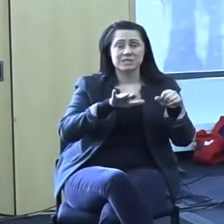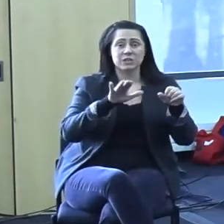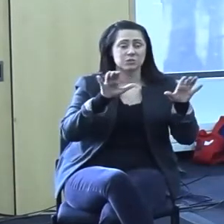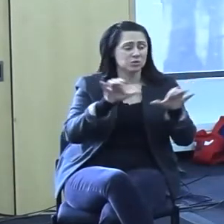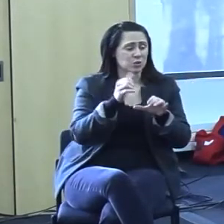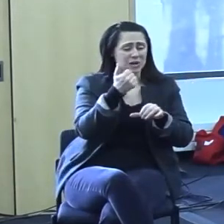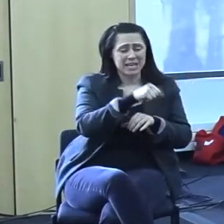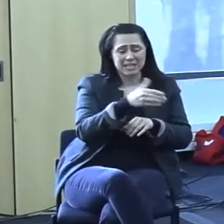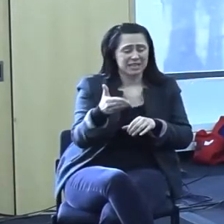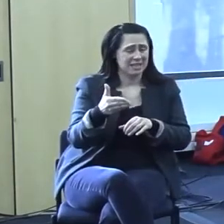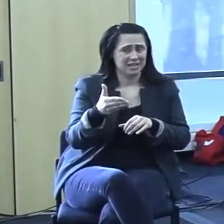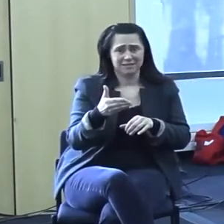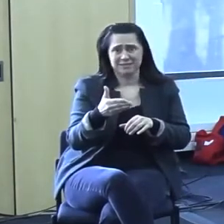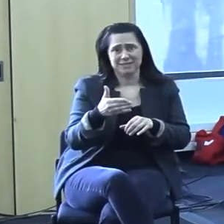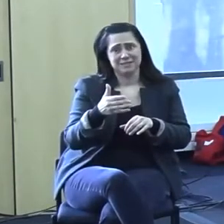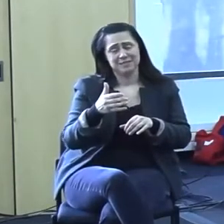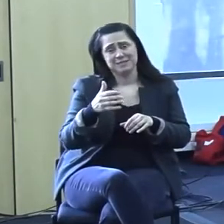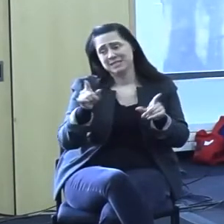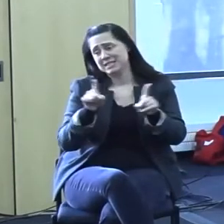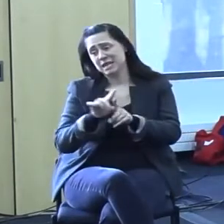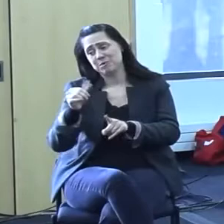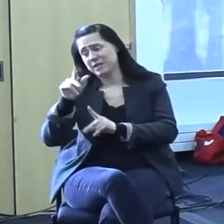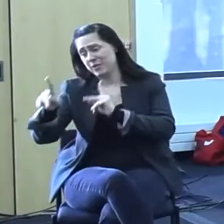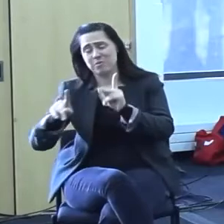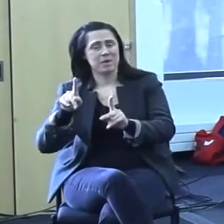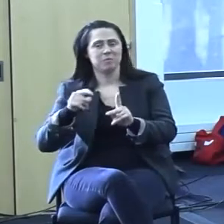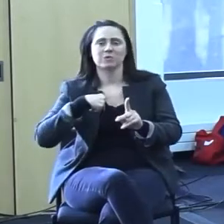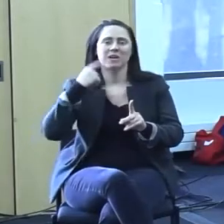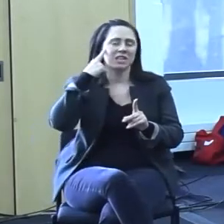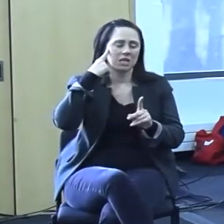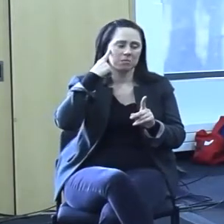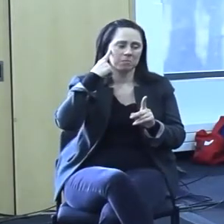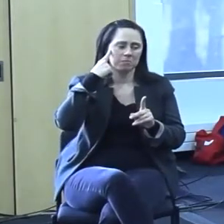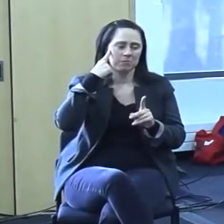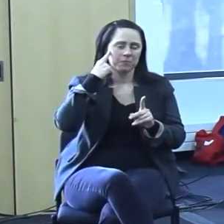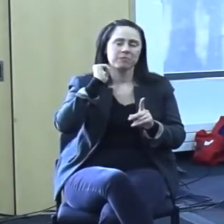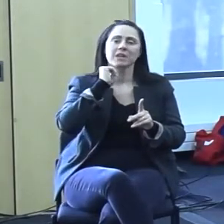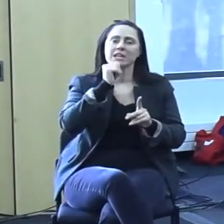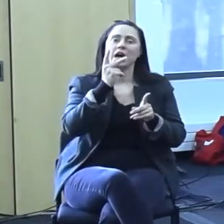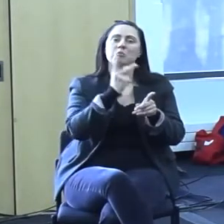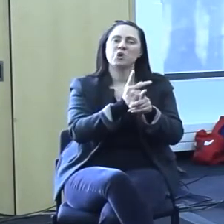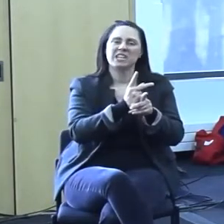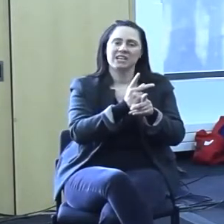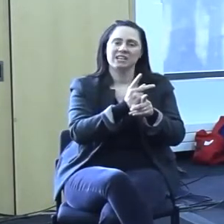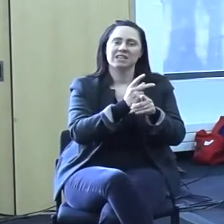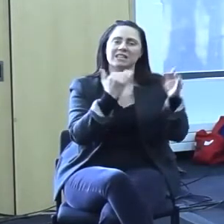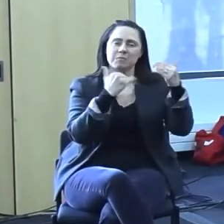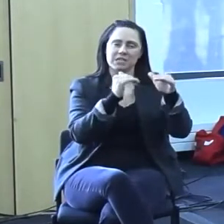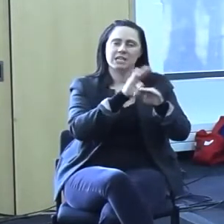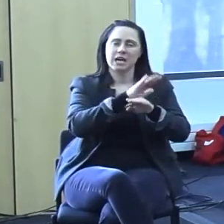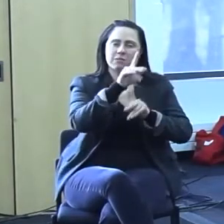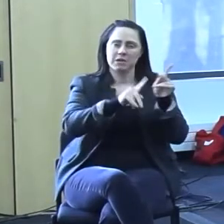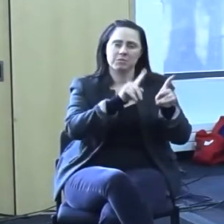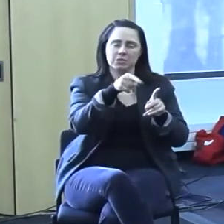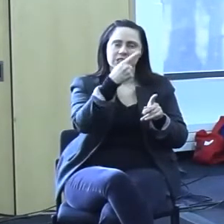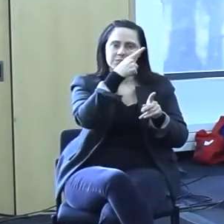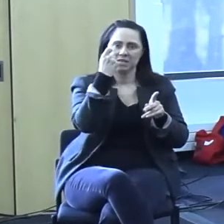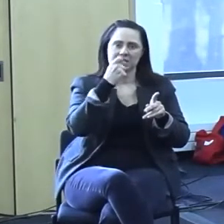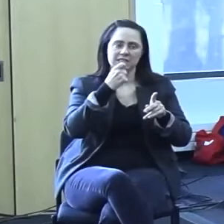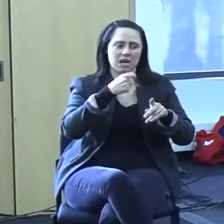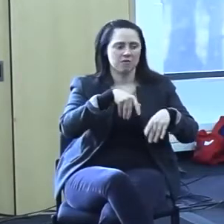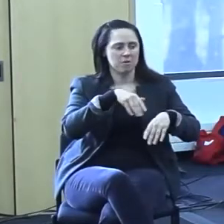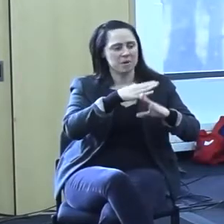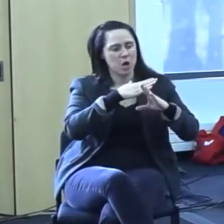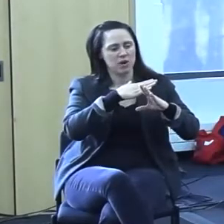else that anyone else can do. So I think that not like putting those limitations just because of a barrier, I